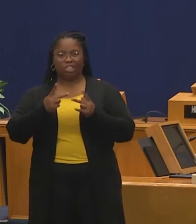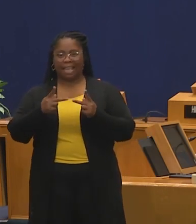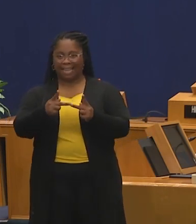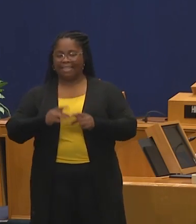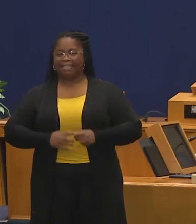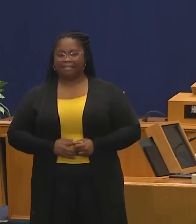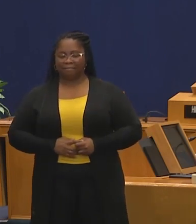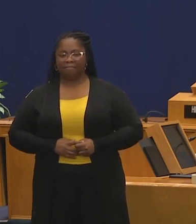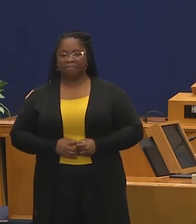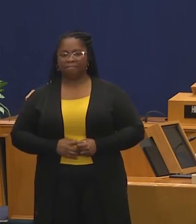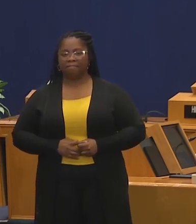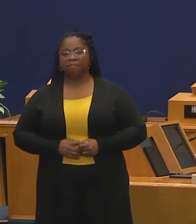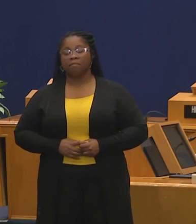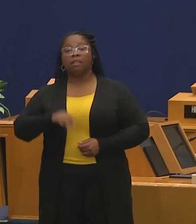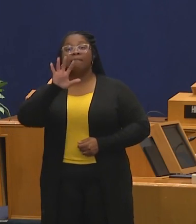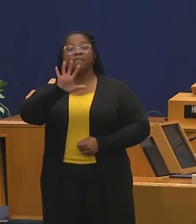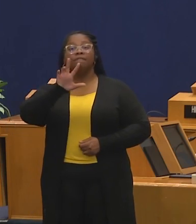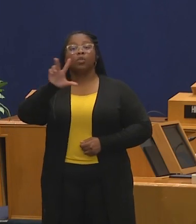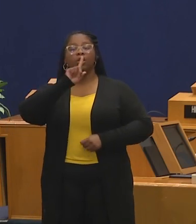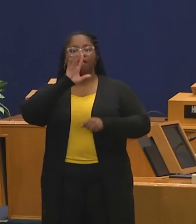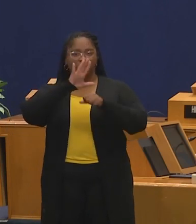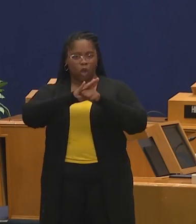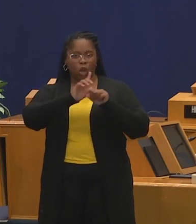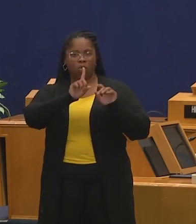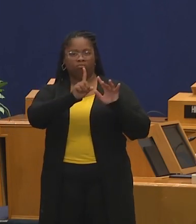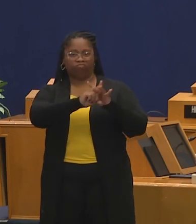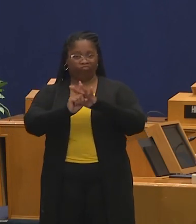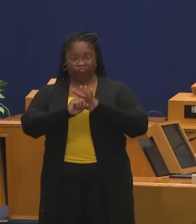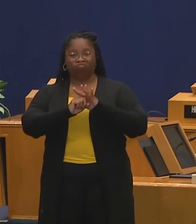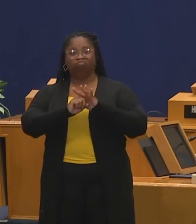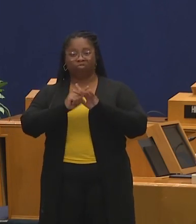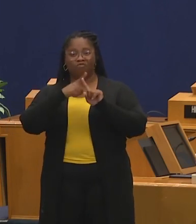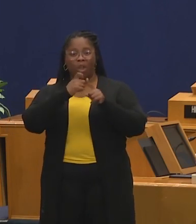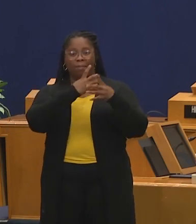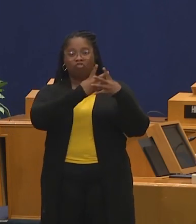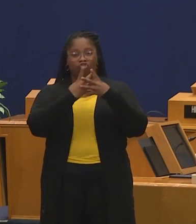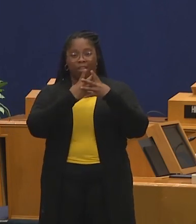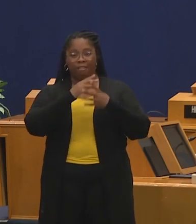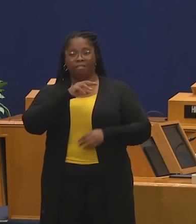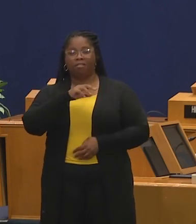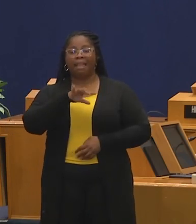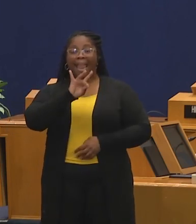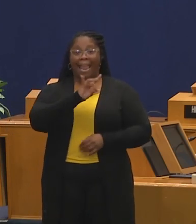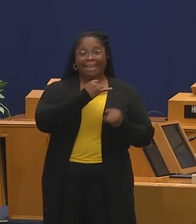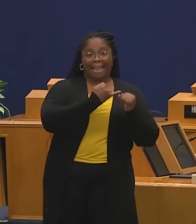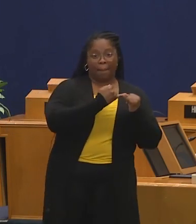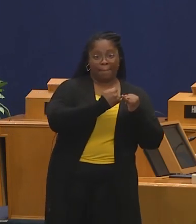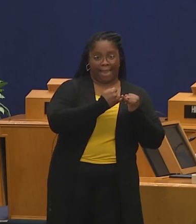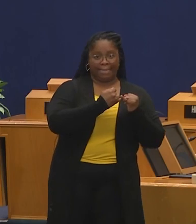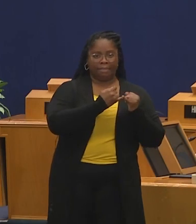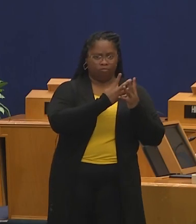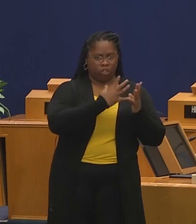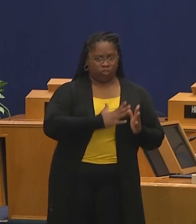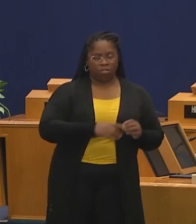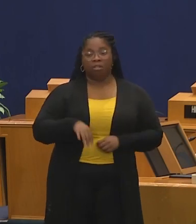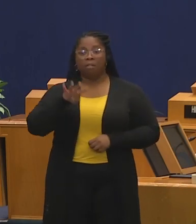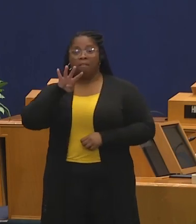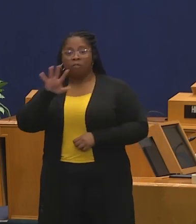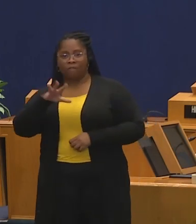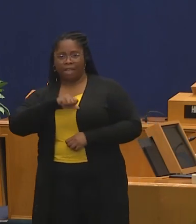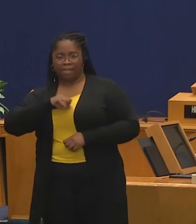reporting 53 confirmed cases across our jails. This includes 8 inmates and 45 staff.